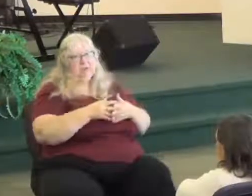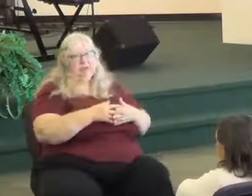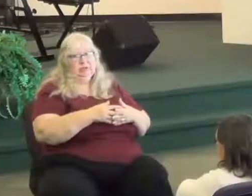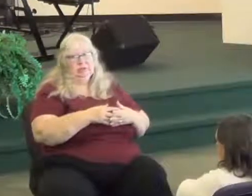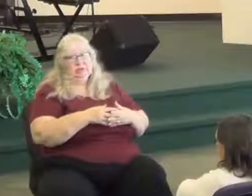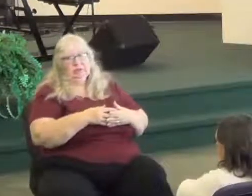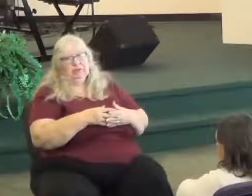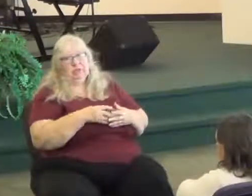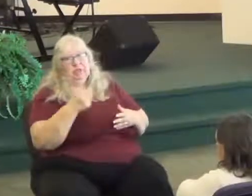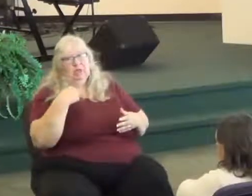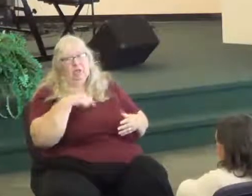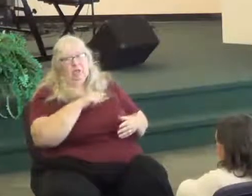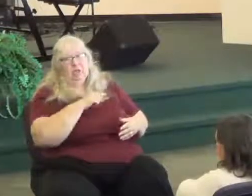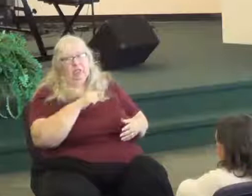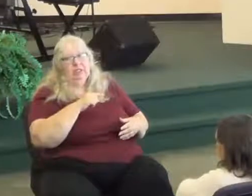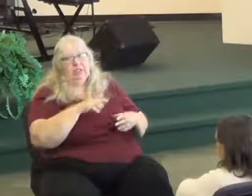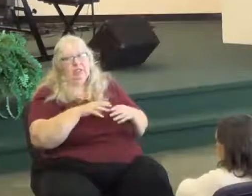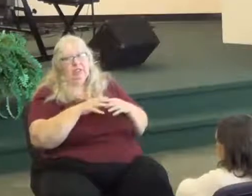Do we get so caught up